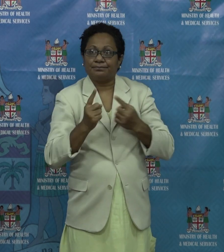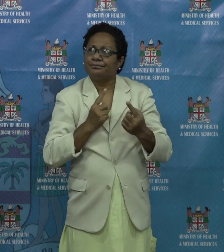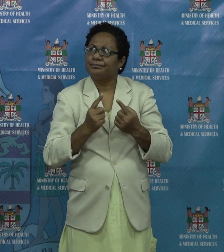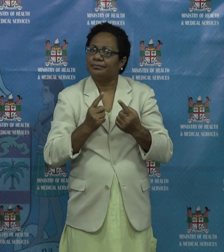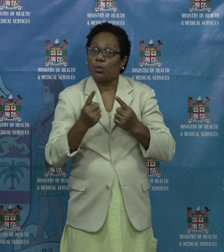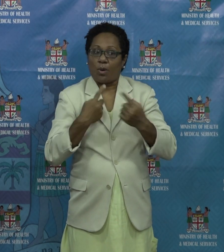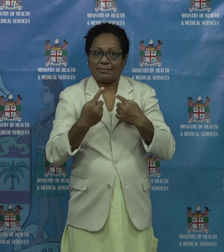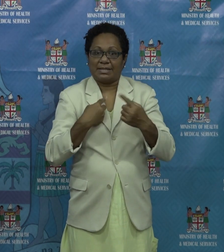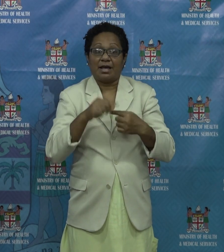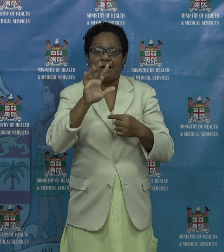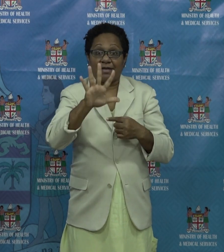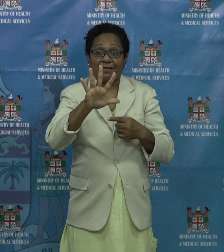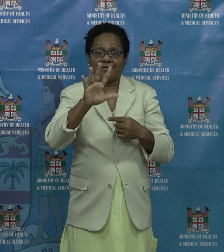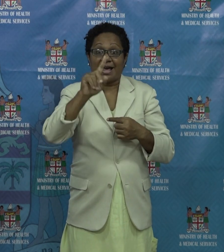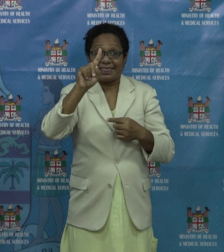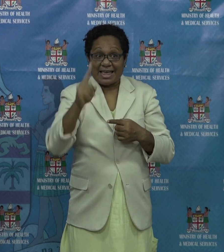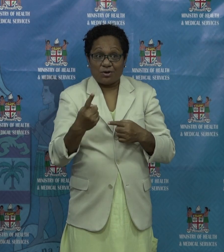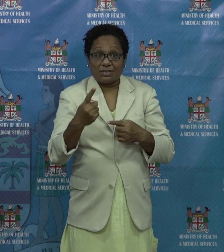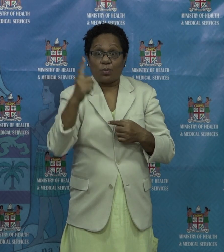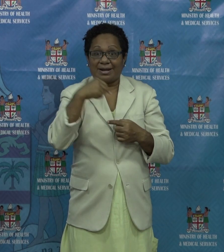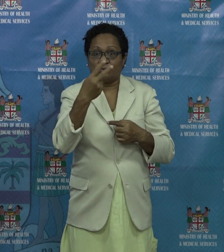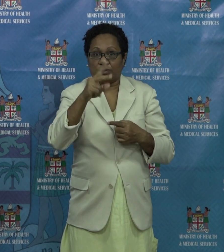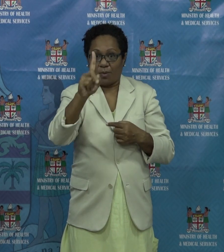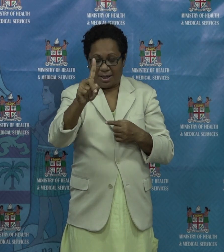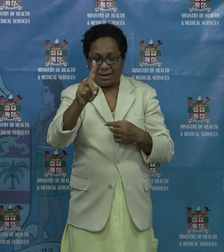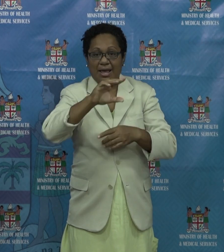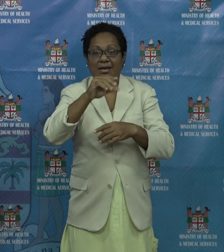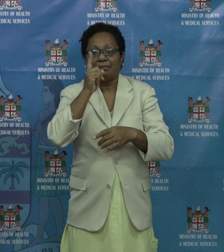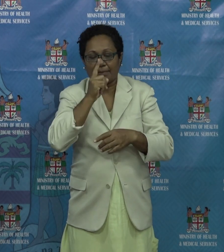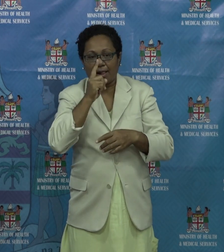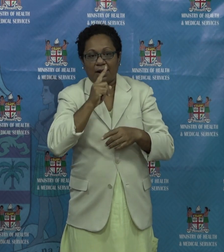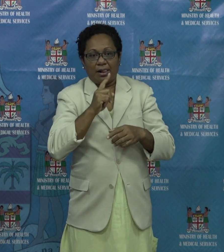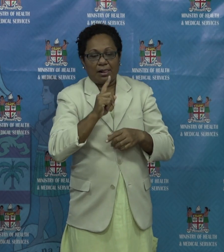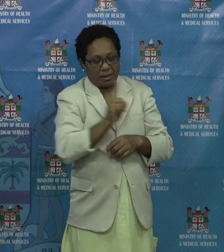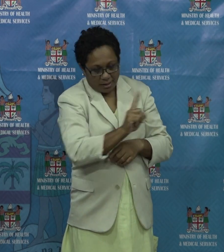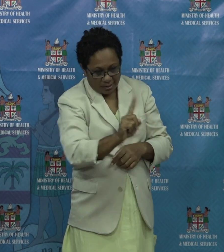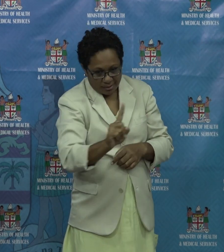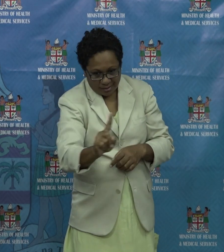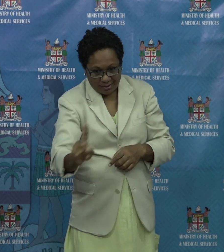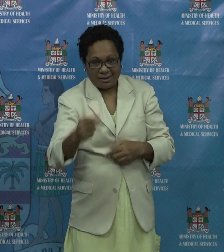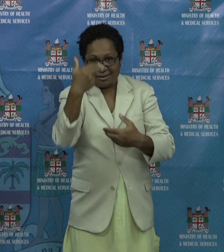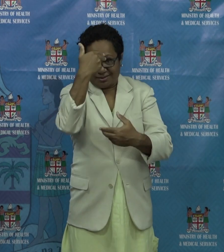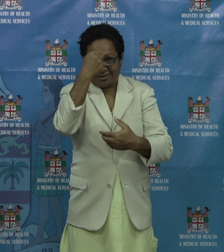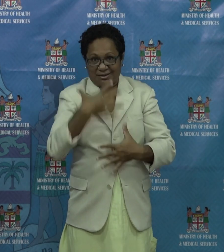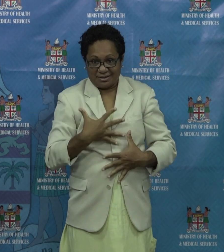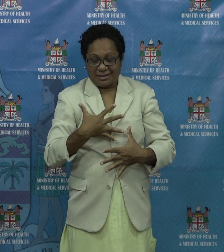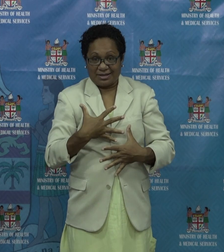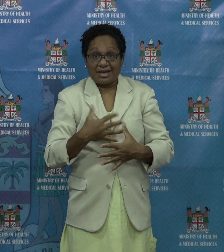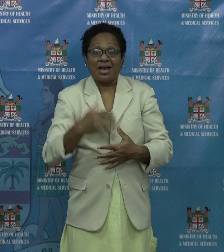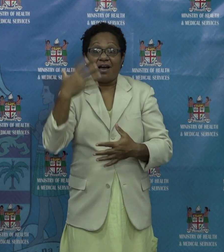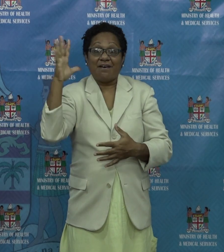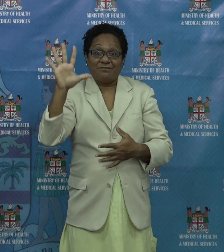5,121 individuals who were screened at the stationary clinic, of whom